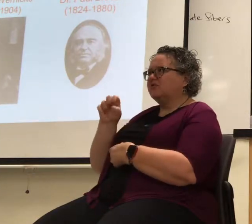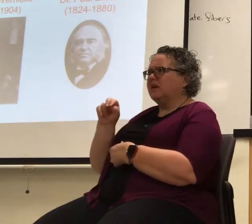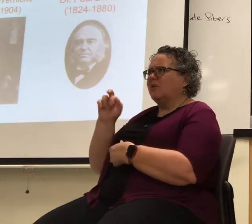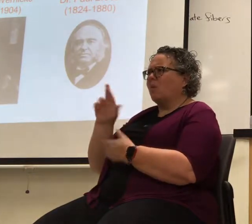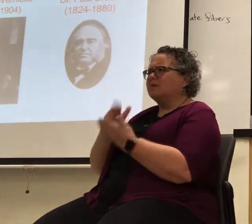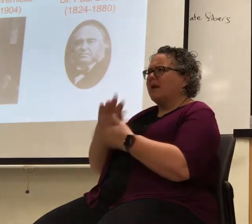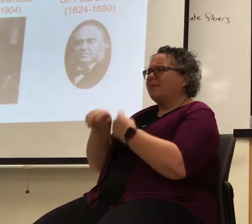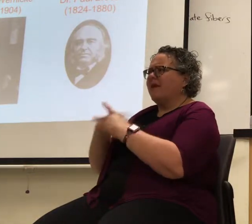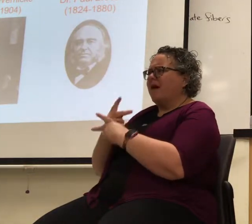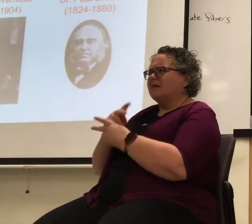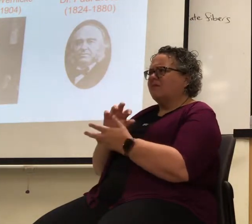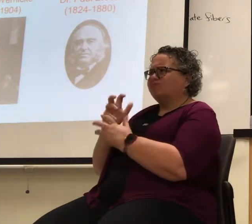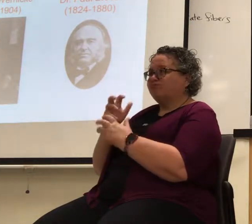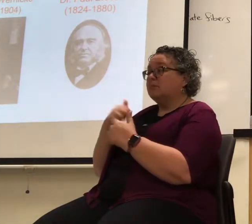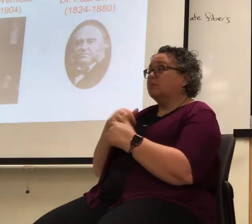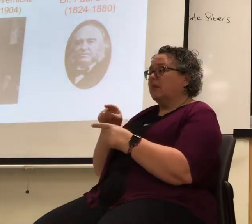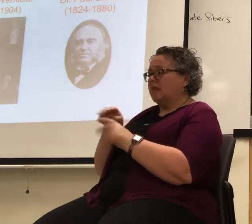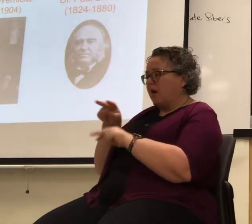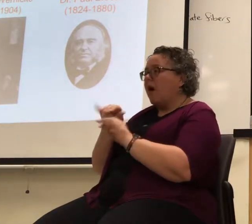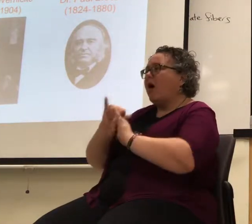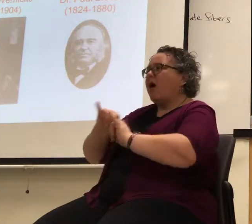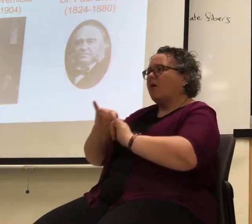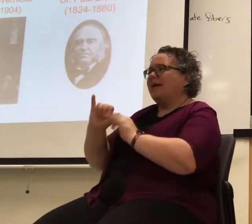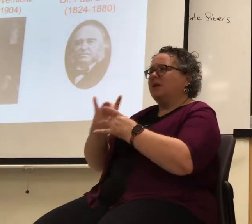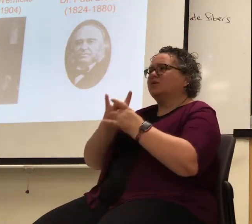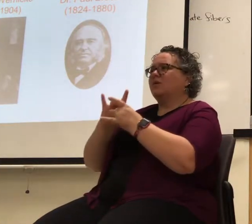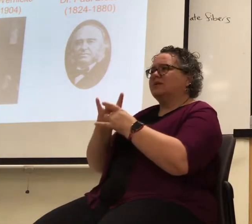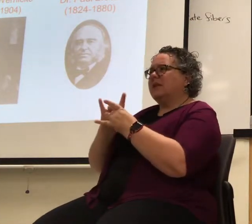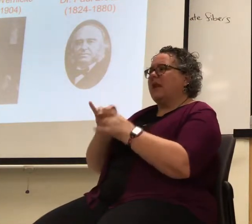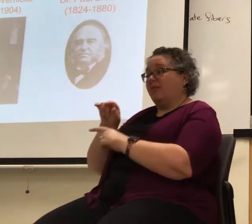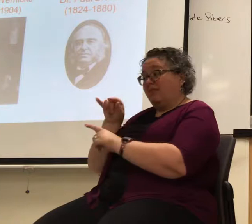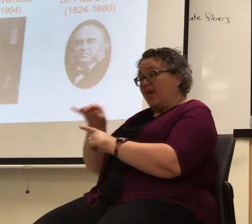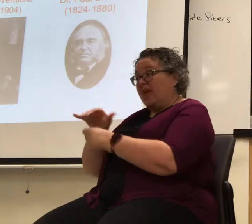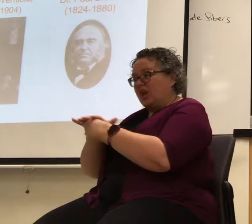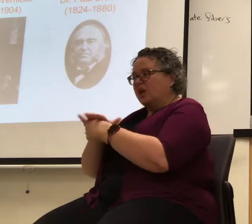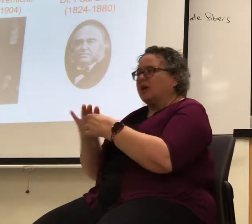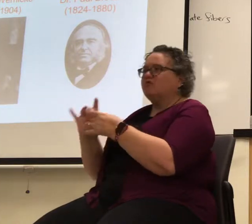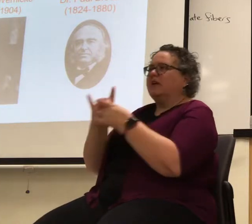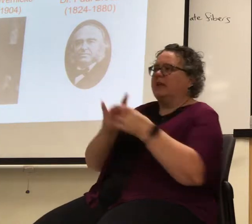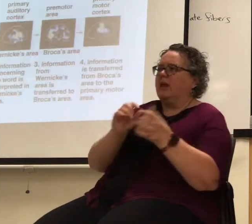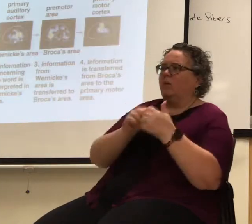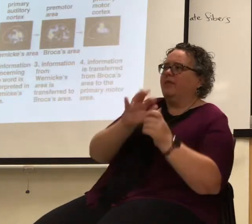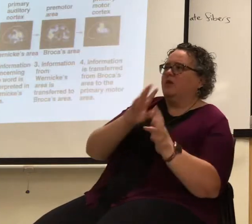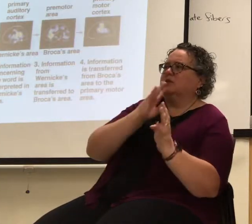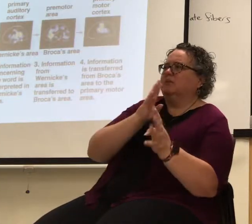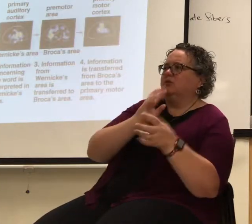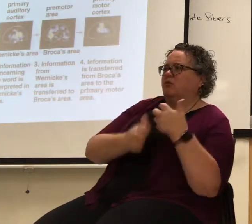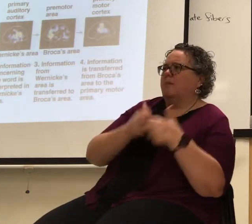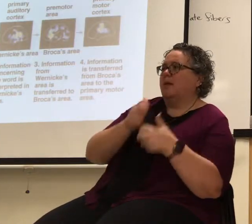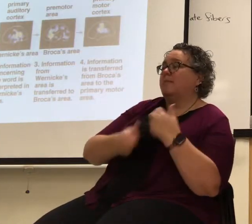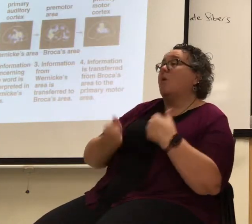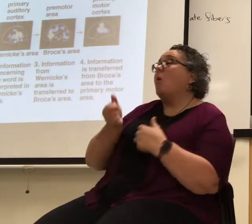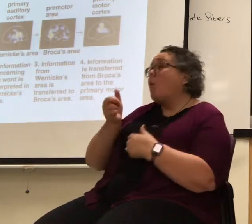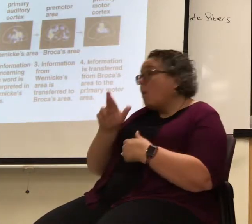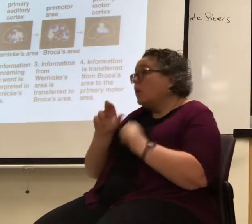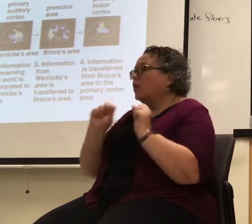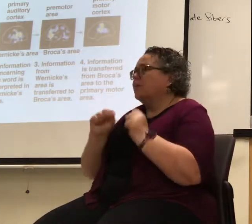I want you to know what an aphasia looks like if there's a motor speech problem or a language comprehension problem.